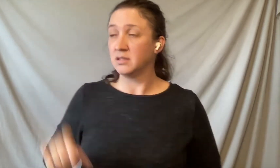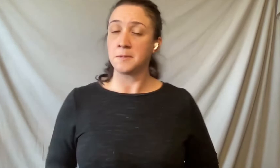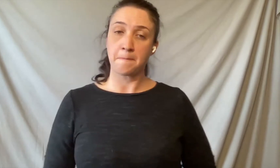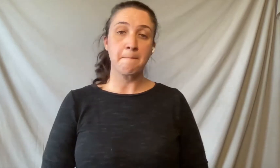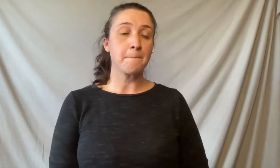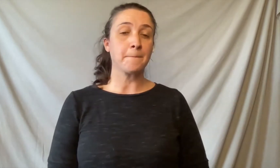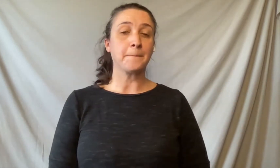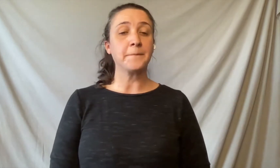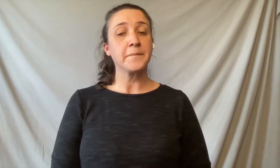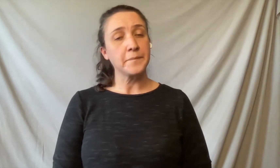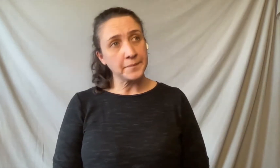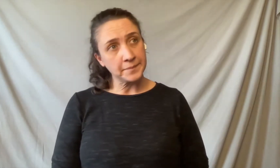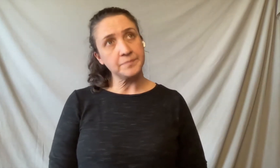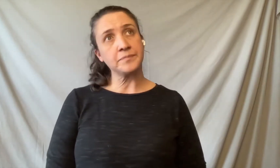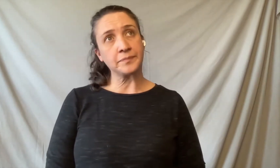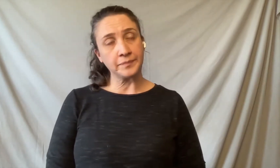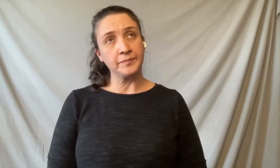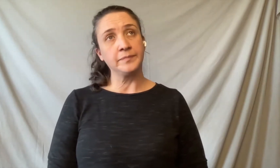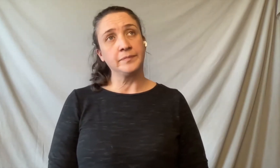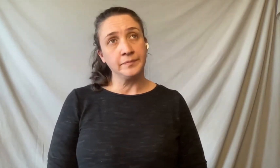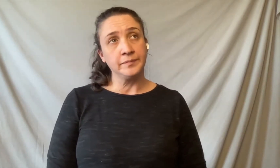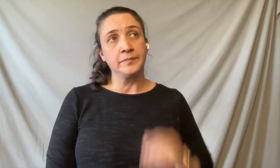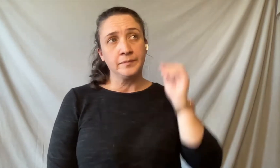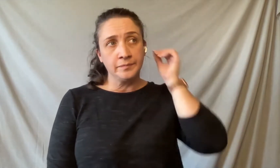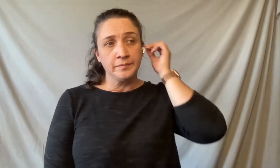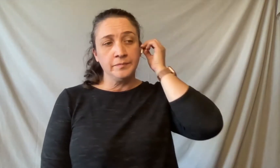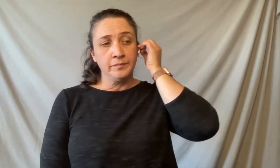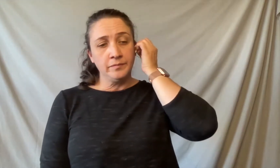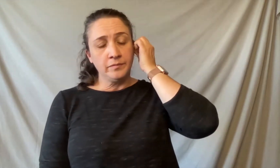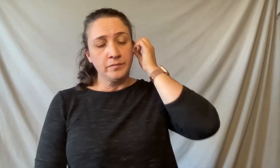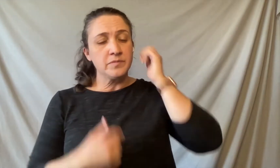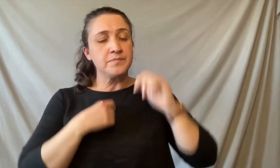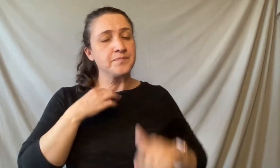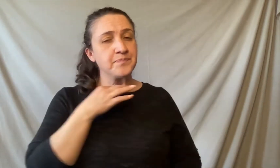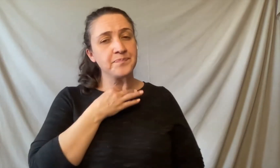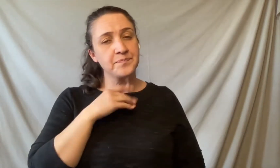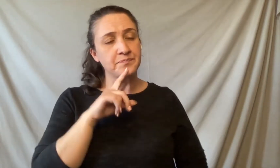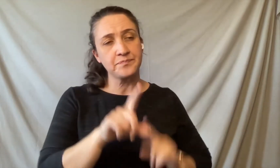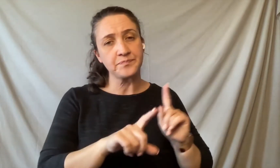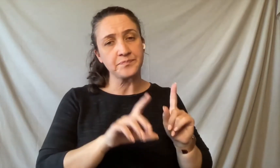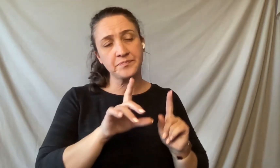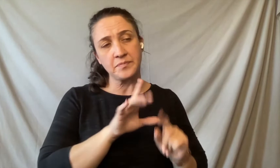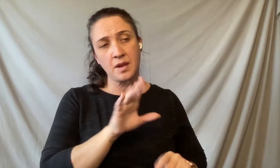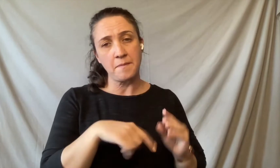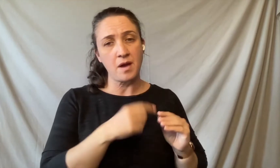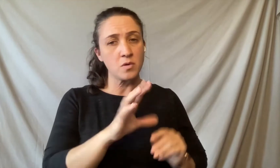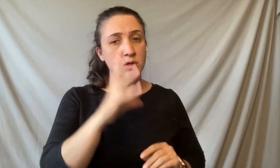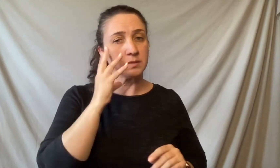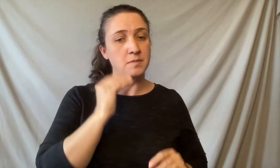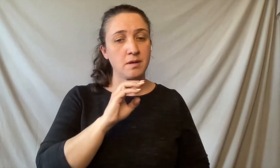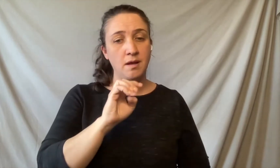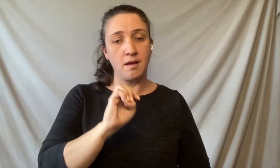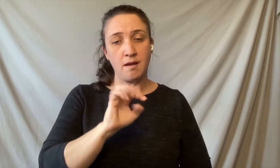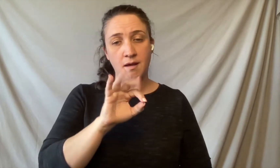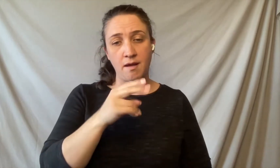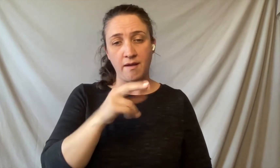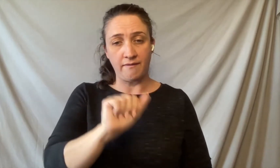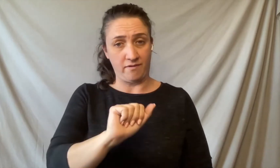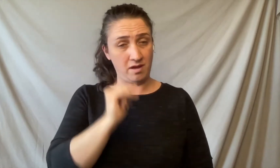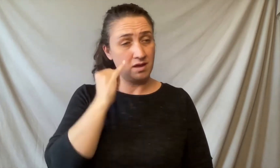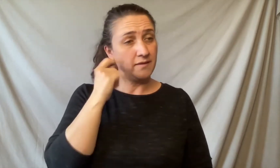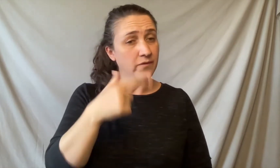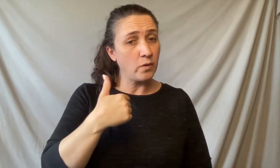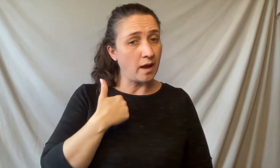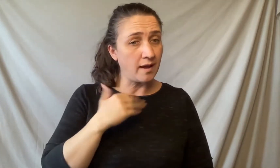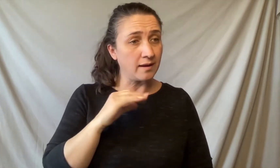Well, I guess in the day-to-day work that you're seeing at EFA, if you had cash to give people, could they find